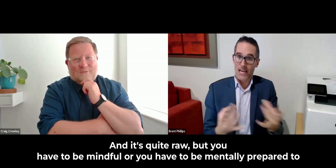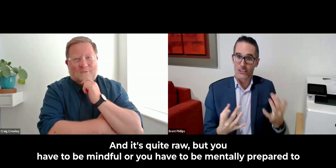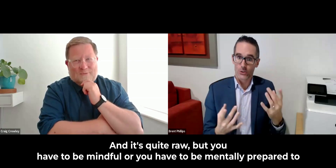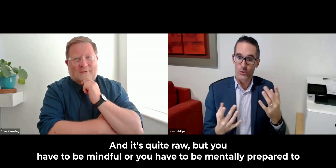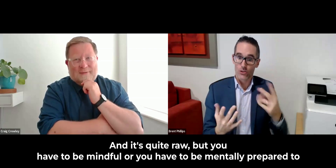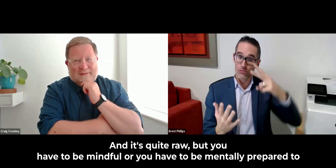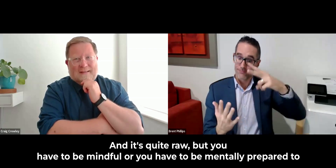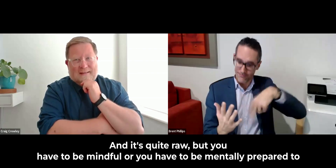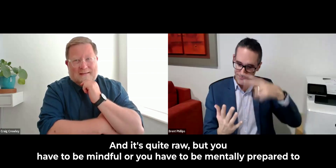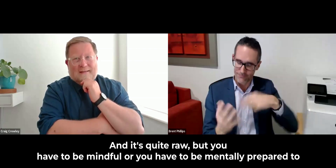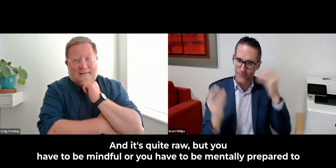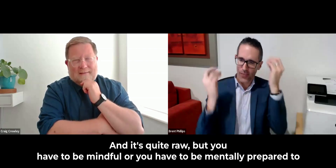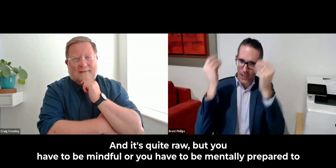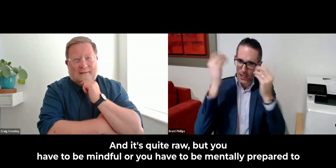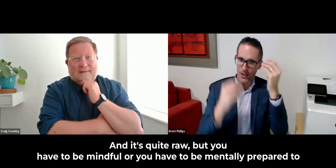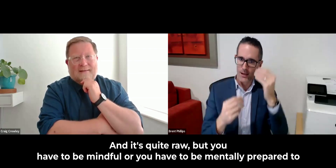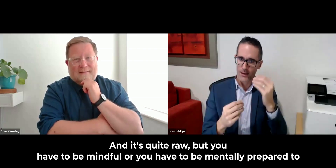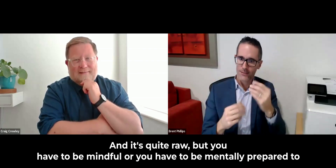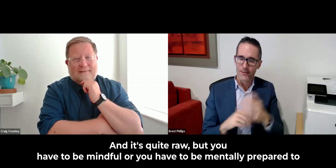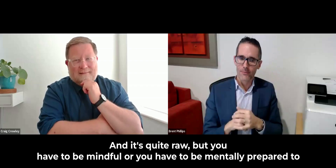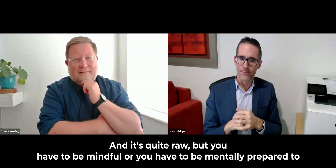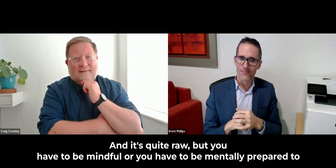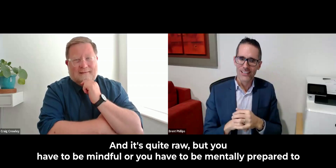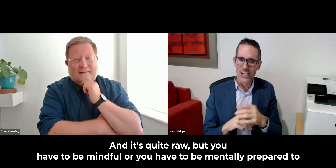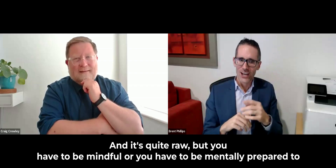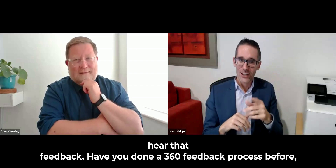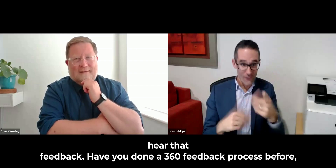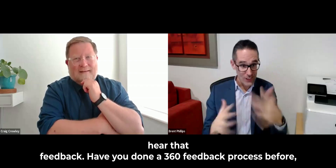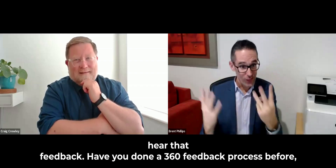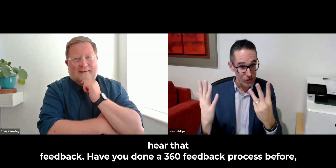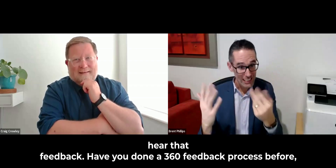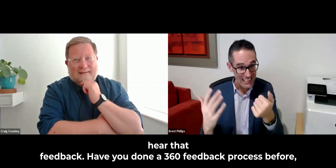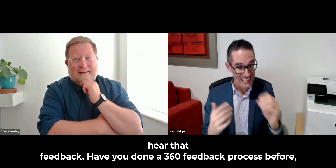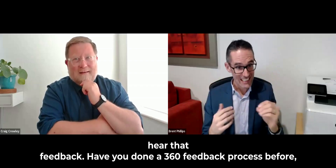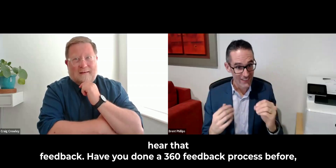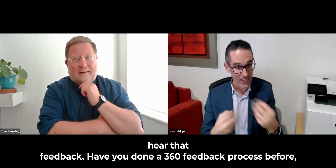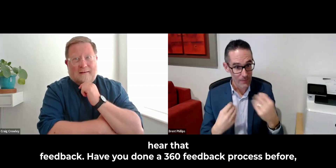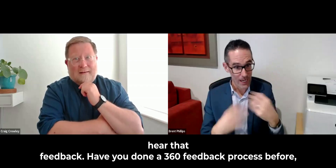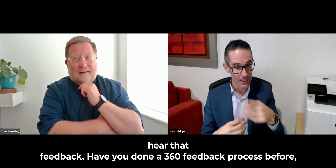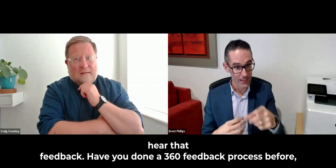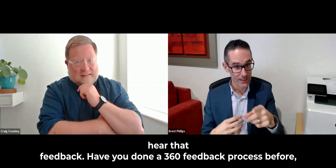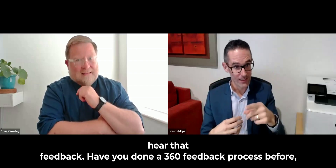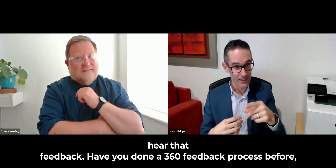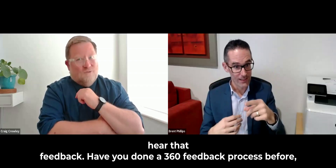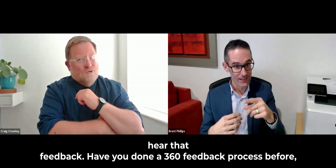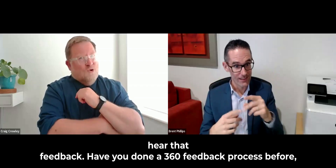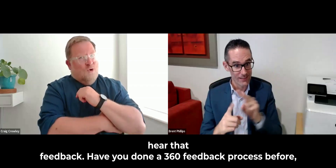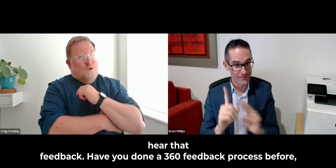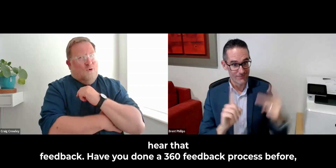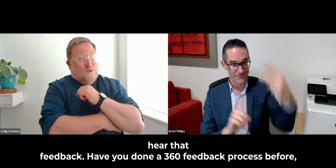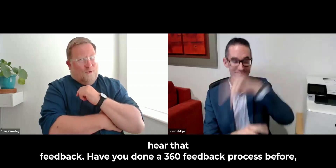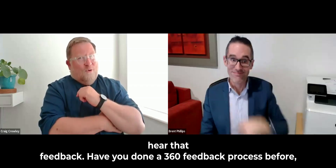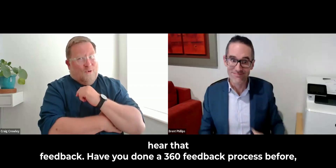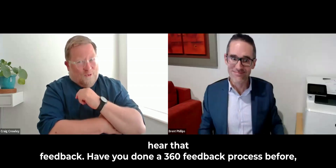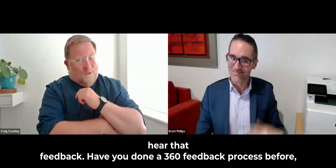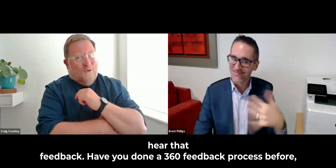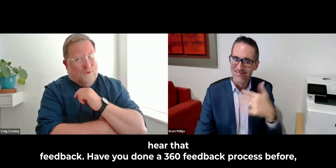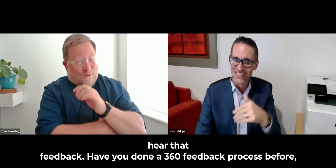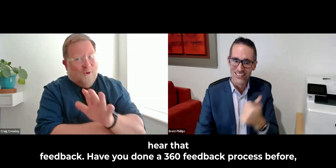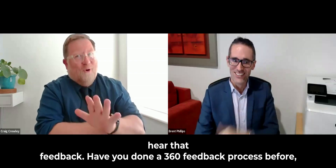mindful, or you have to be mentally prepared to hear that feedback. Have you done a 360 feedback process